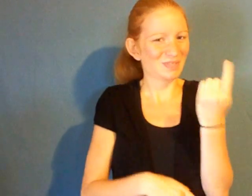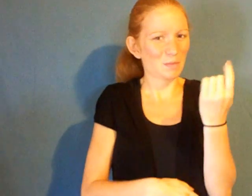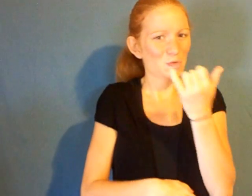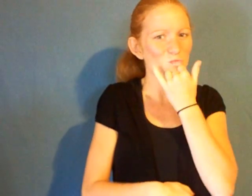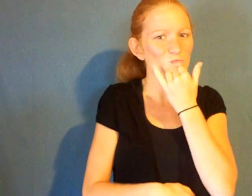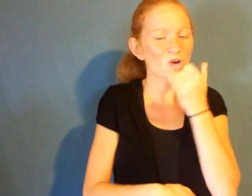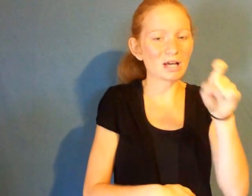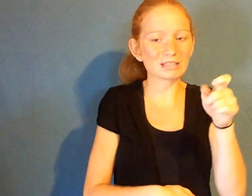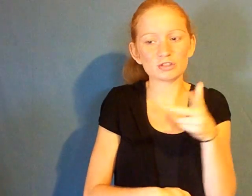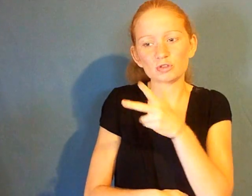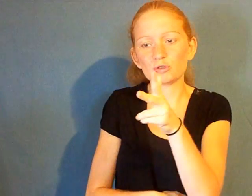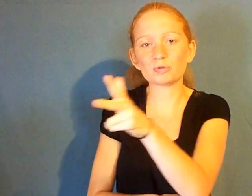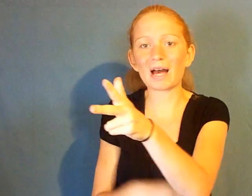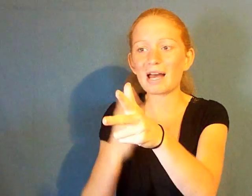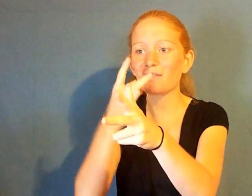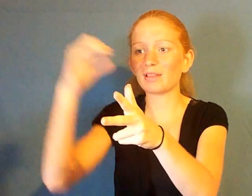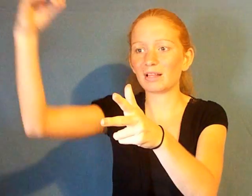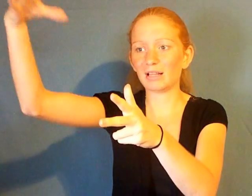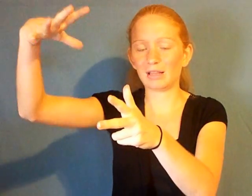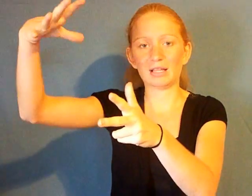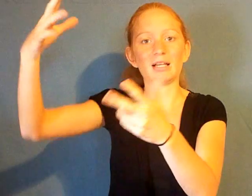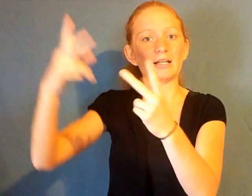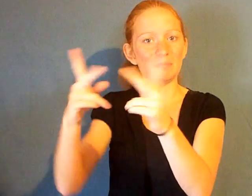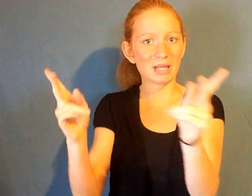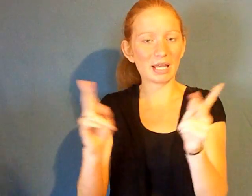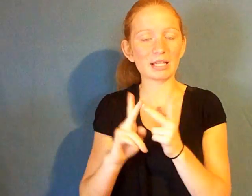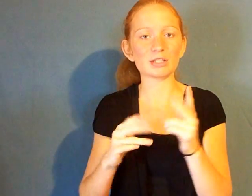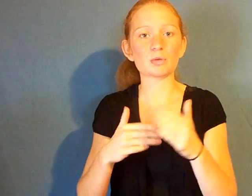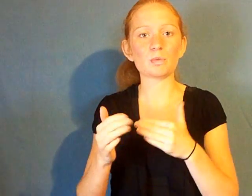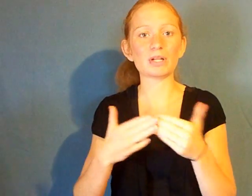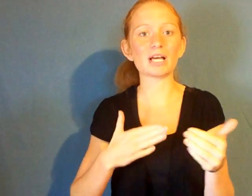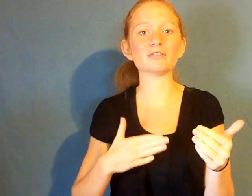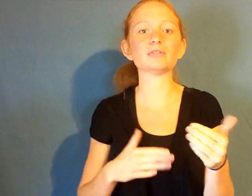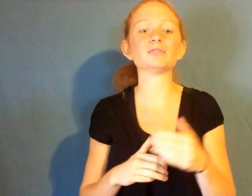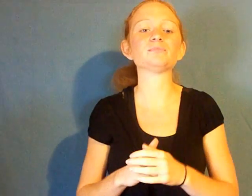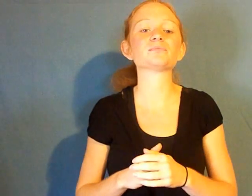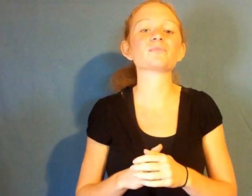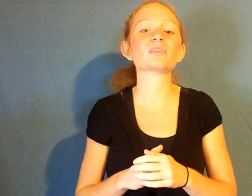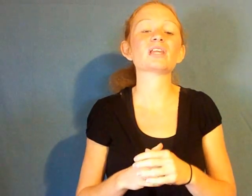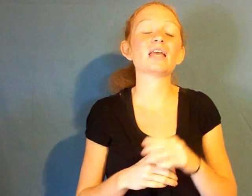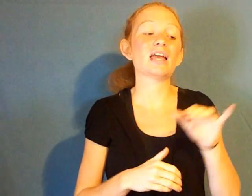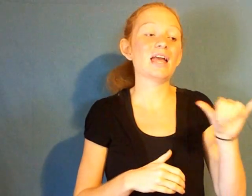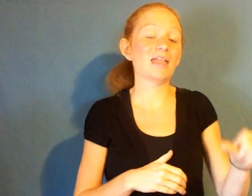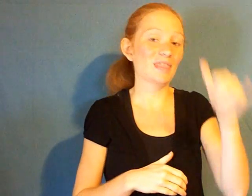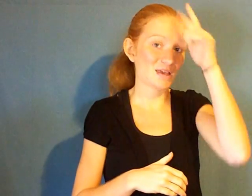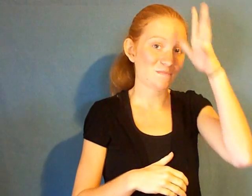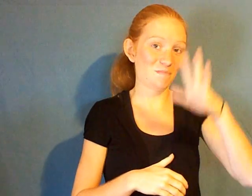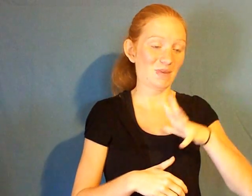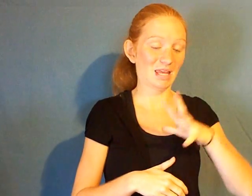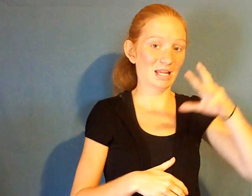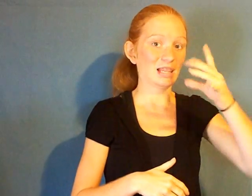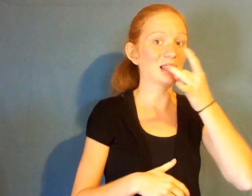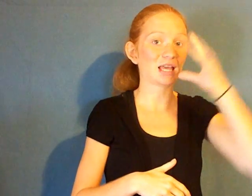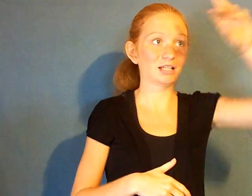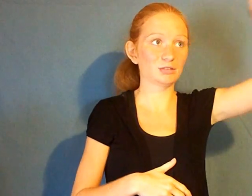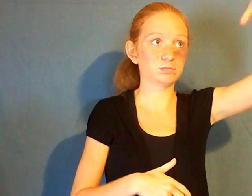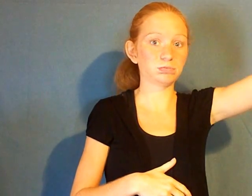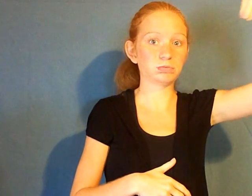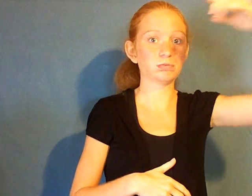that the difference in lights, that Kansas City, Missouri has different lights than this man had on his car. Even though the man did have an old car that